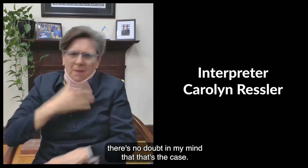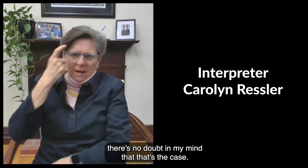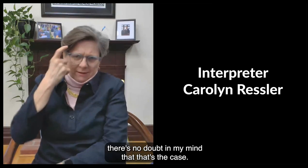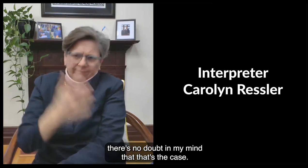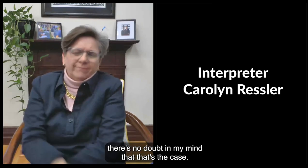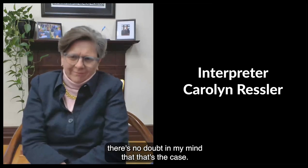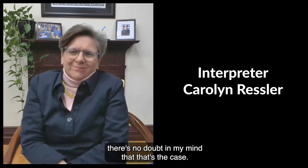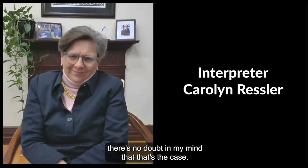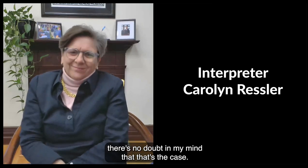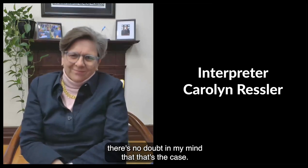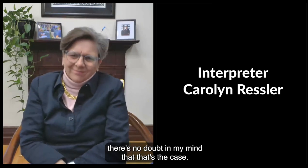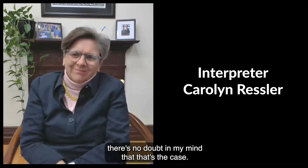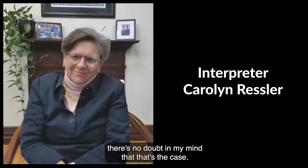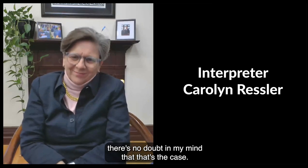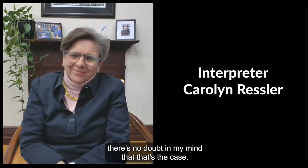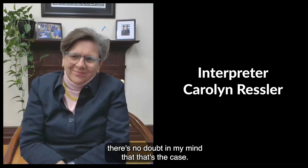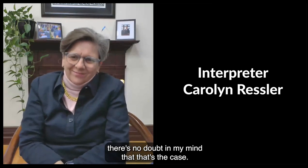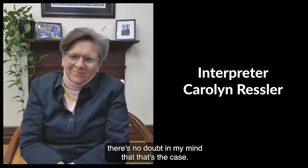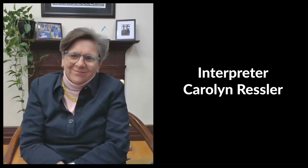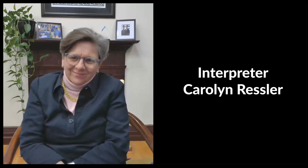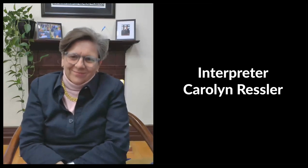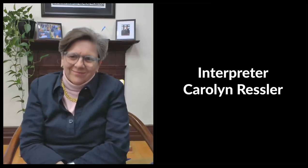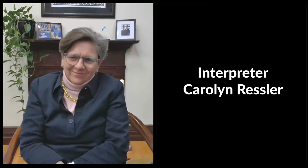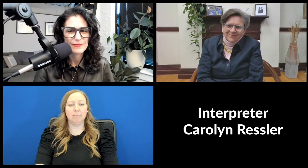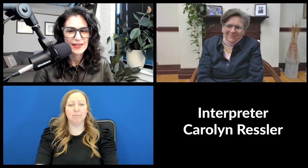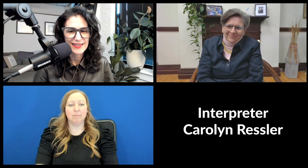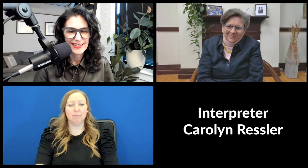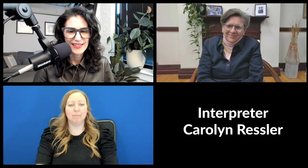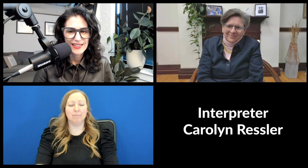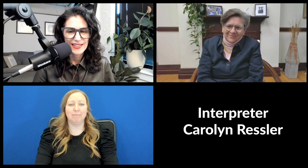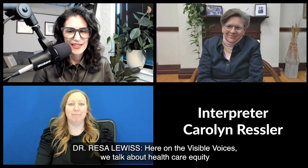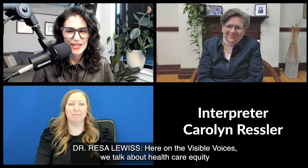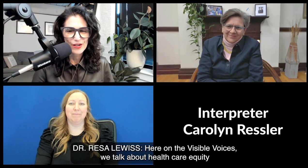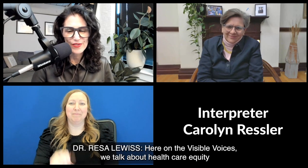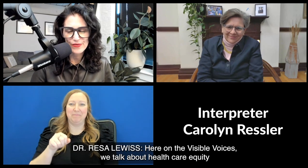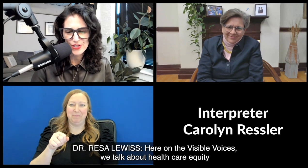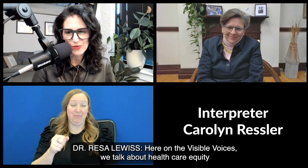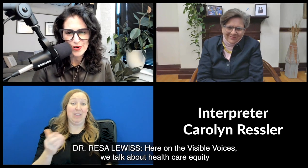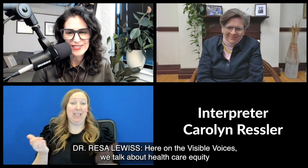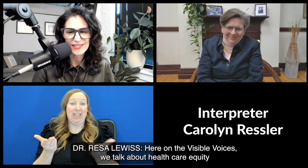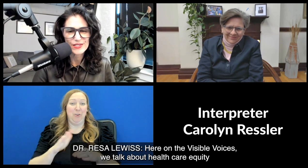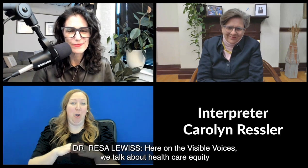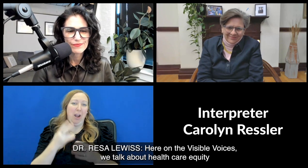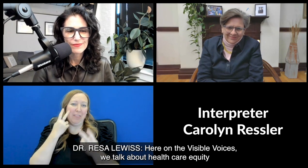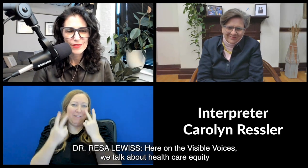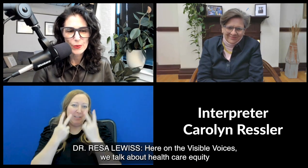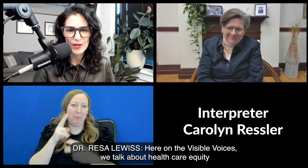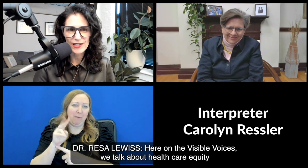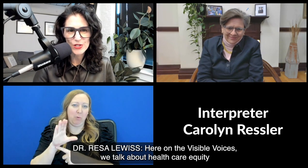care when we do that. There's no doubt in my mind that that's the case. Here on The Visible Voices,